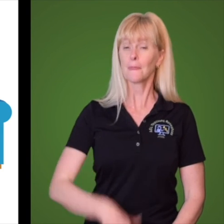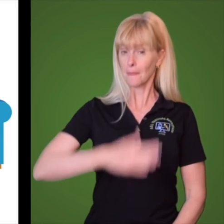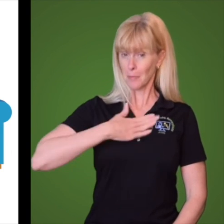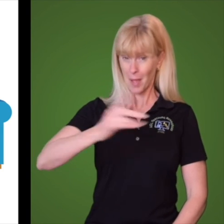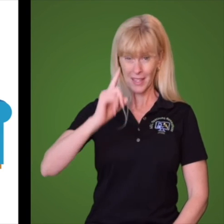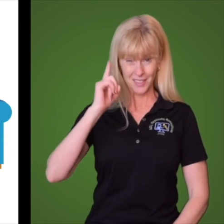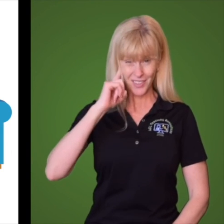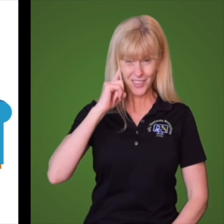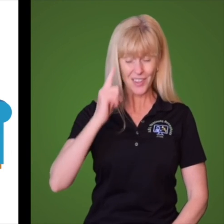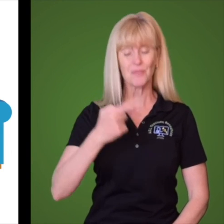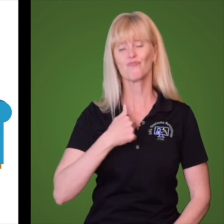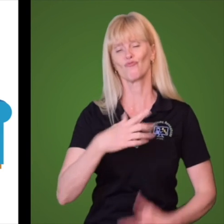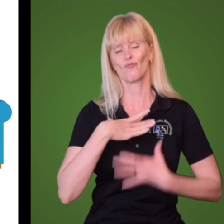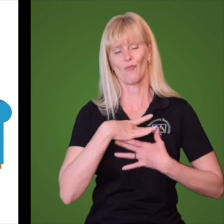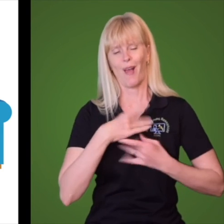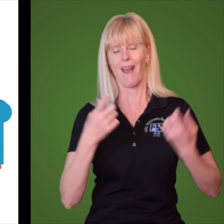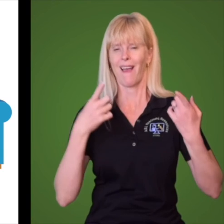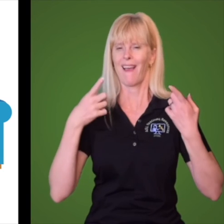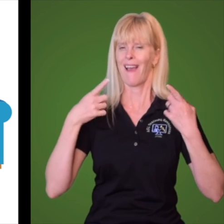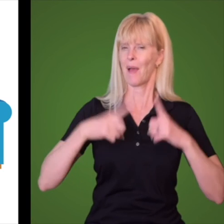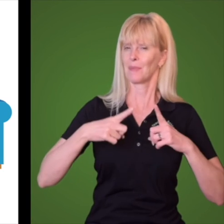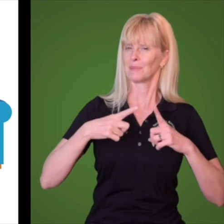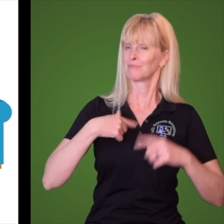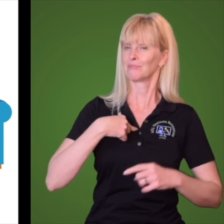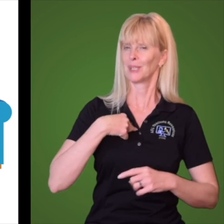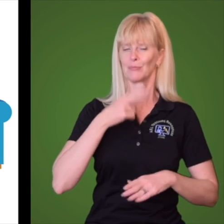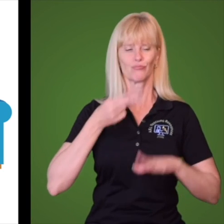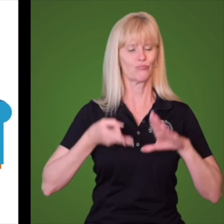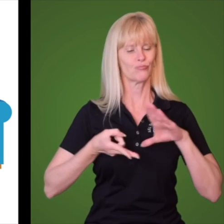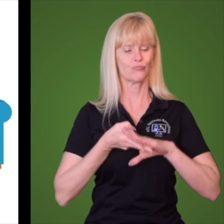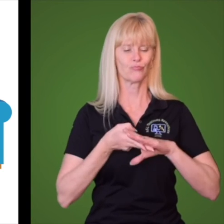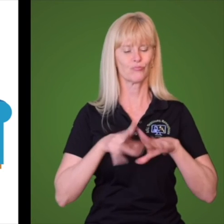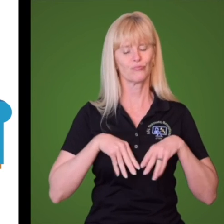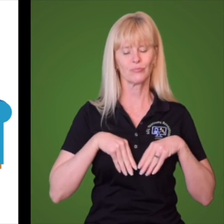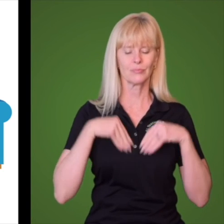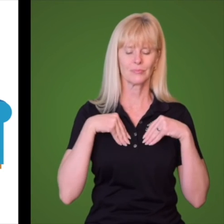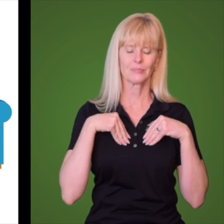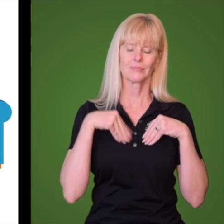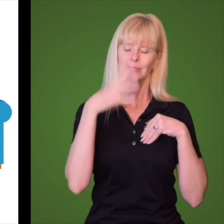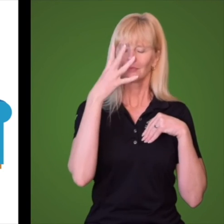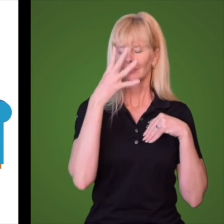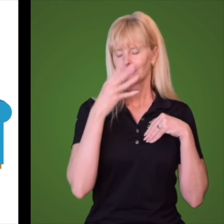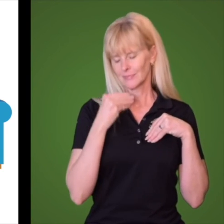I like my ears when I sleep.